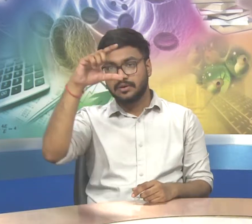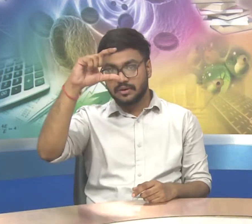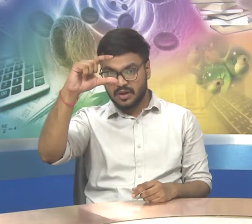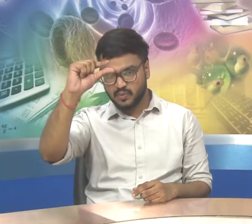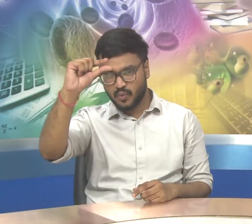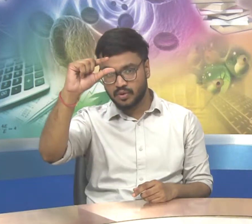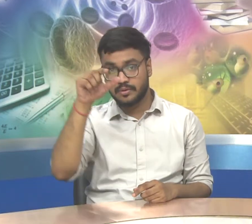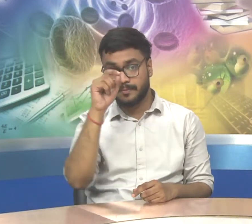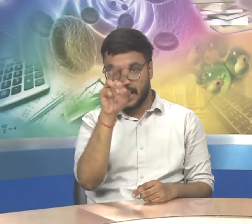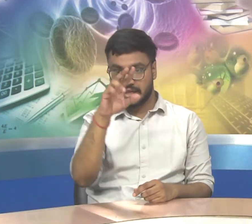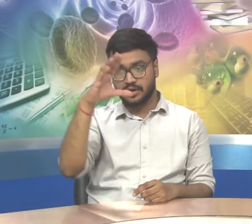protons.